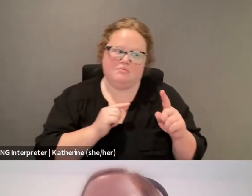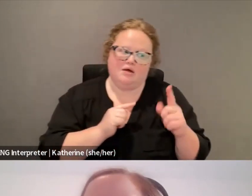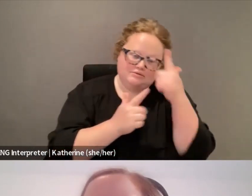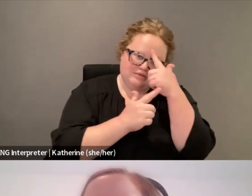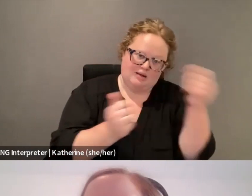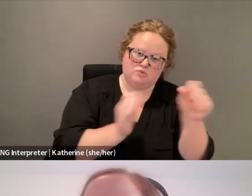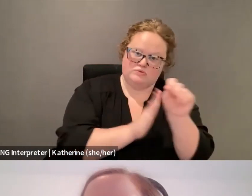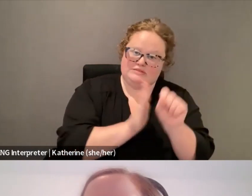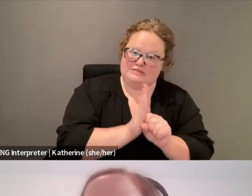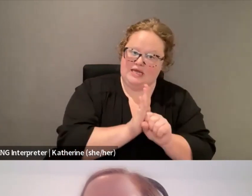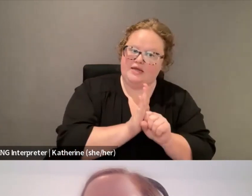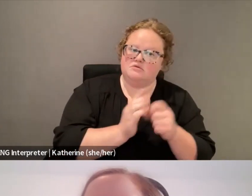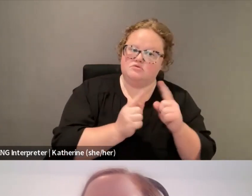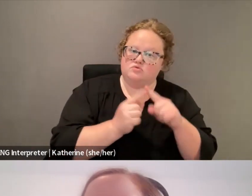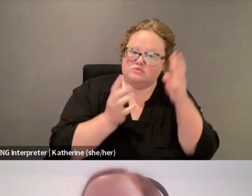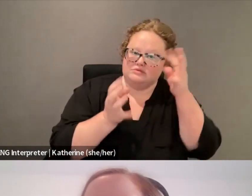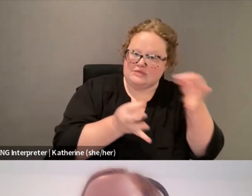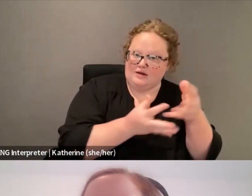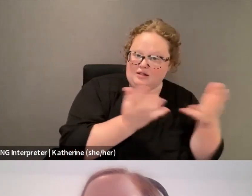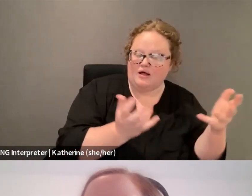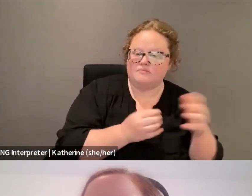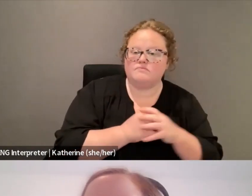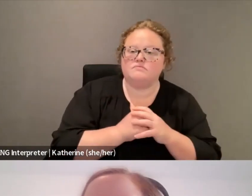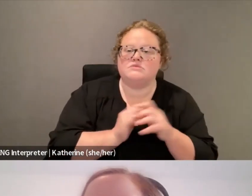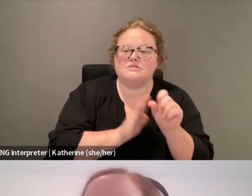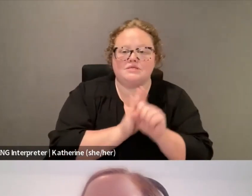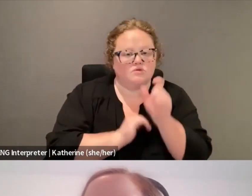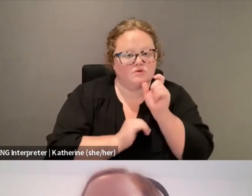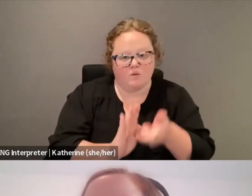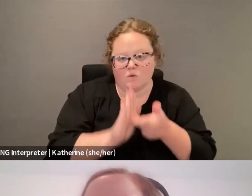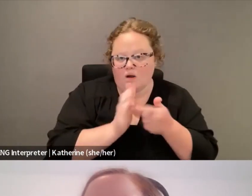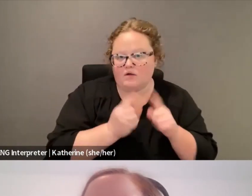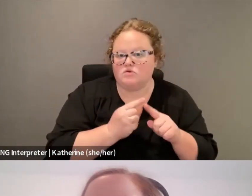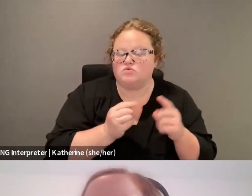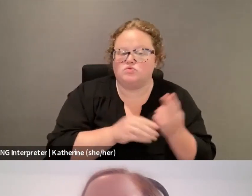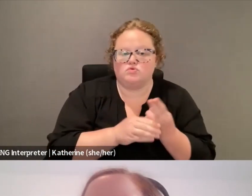more than one financial management services entity,